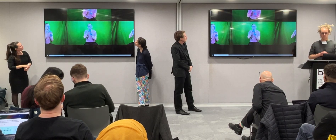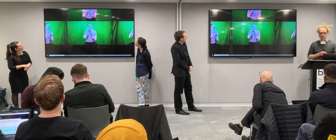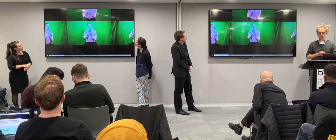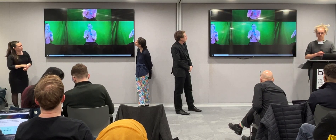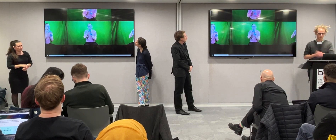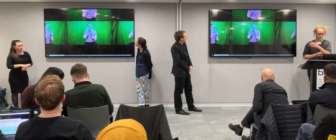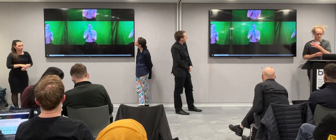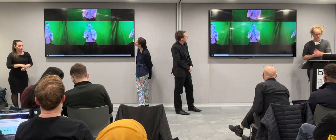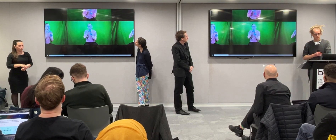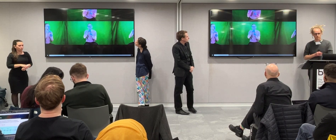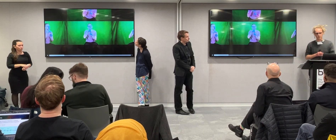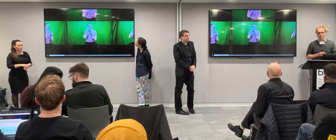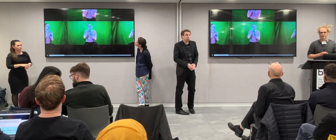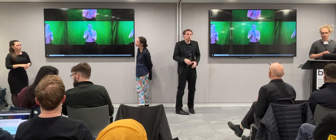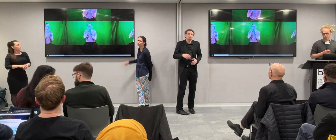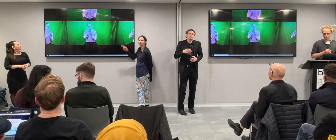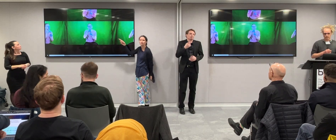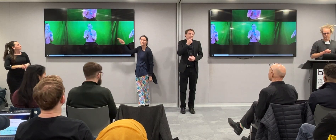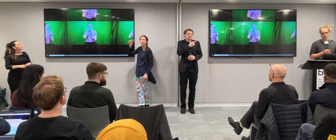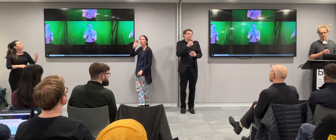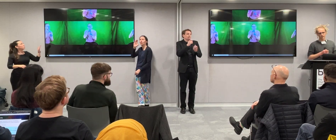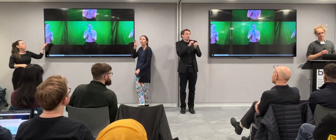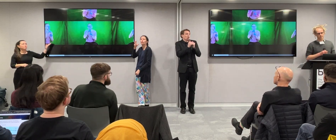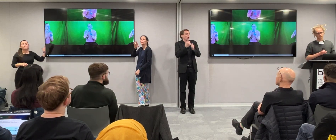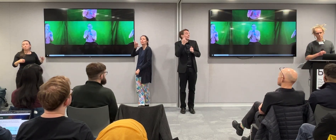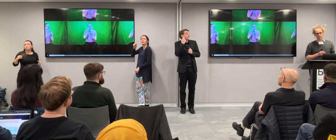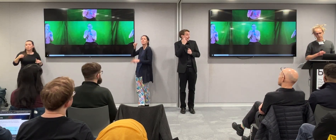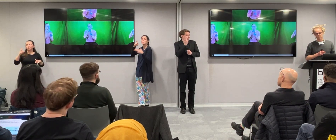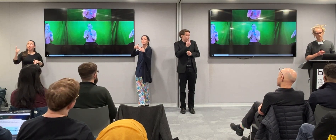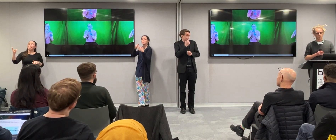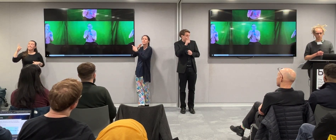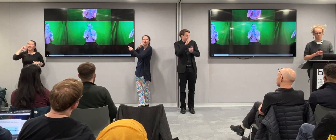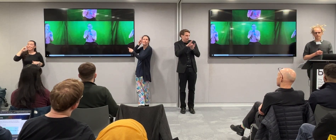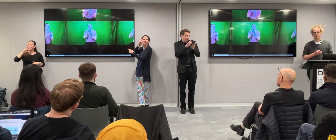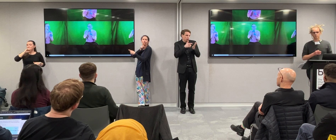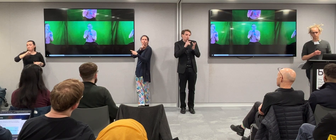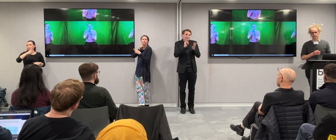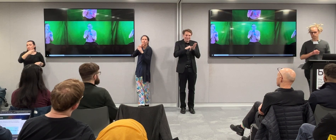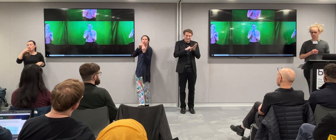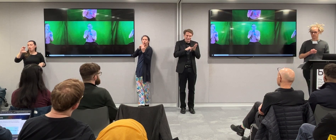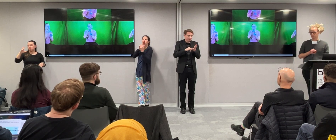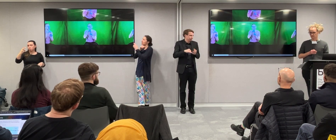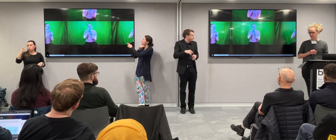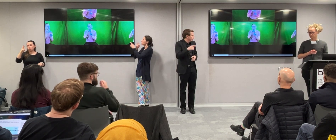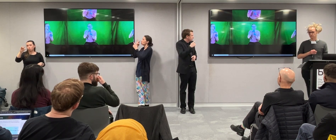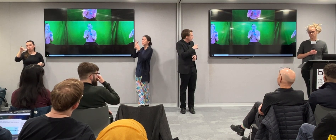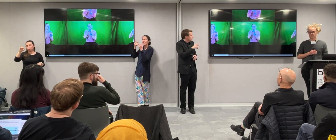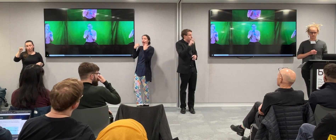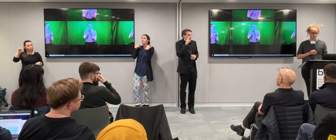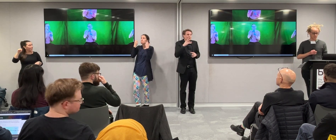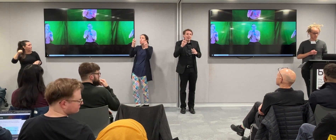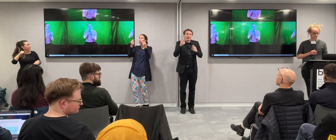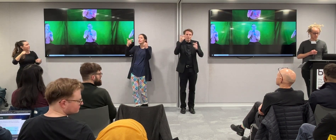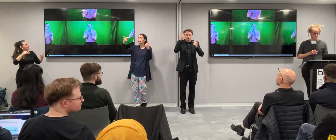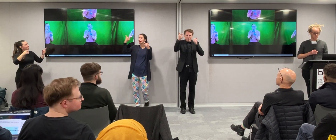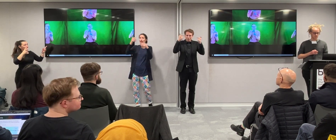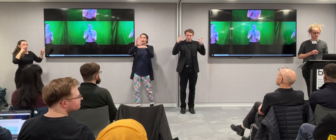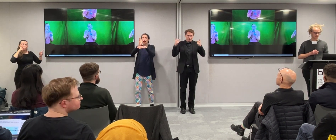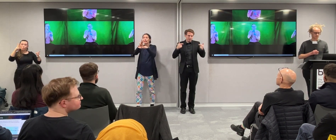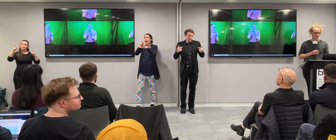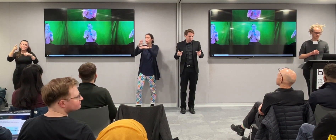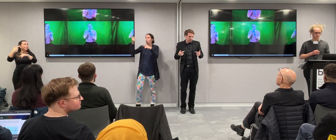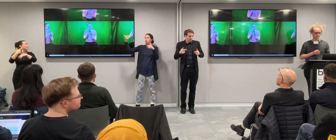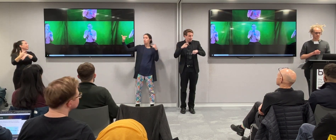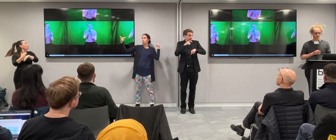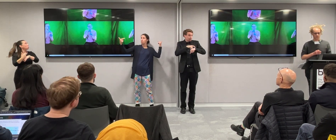Right. So this is Chris, one of my dev colleagues. And yeah, you see our multicam rig with time synchronized cameras,